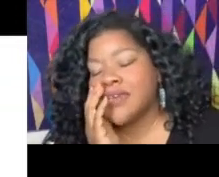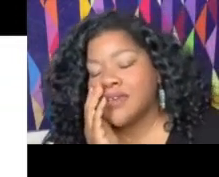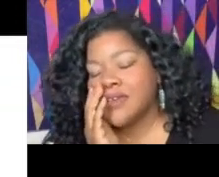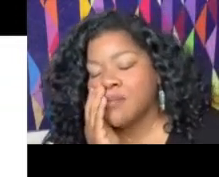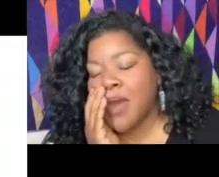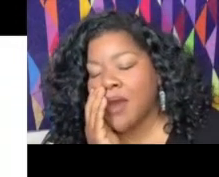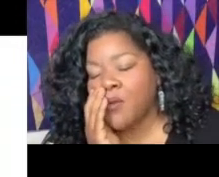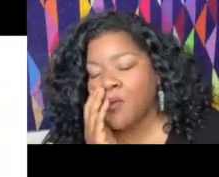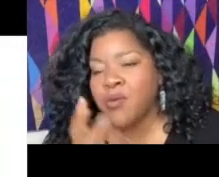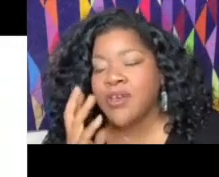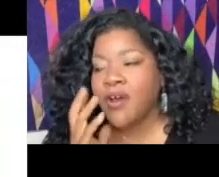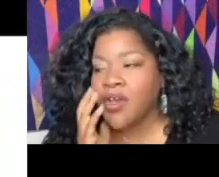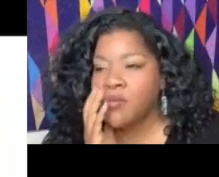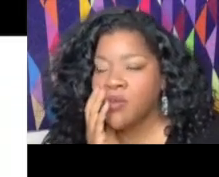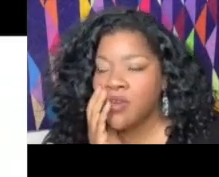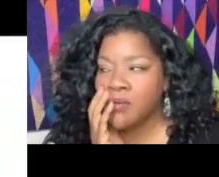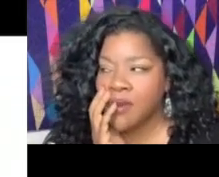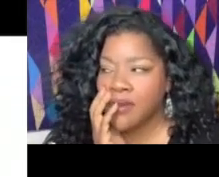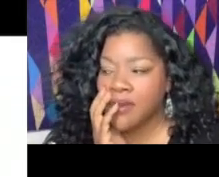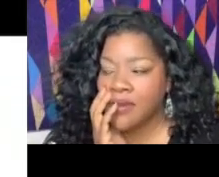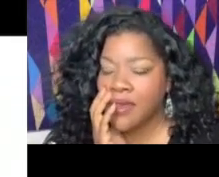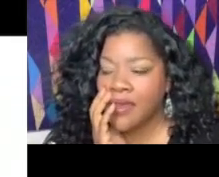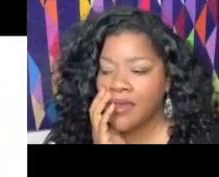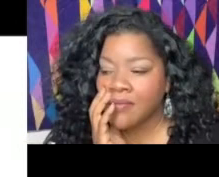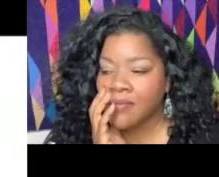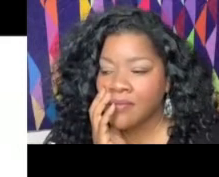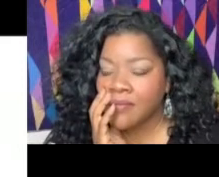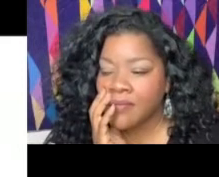for a second about what we call community work.